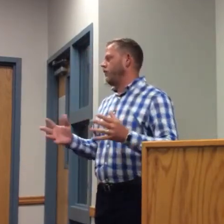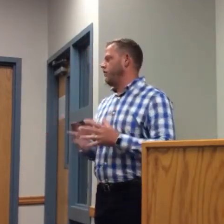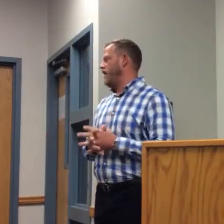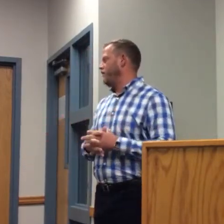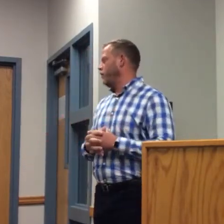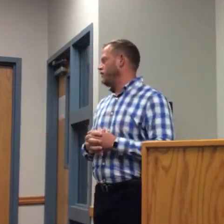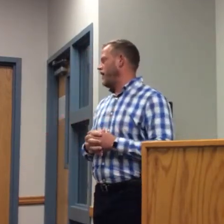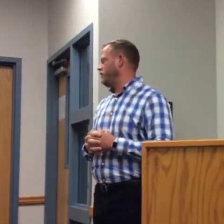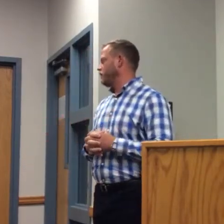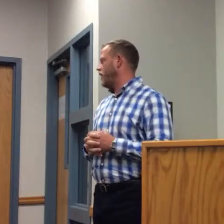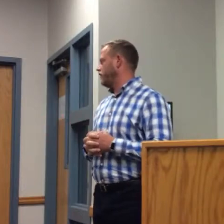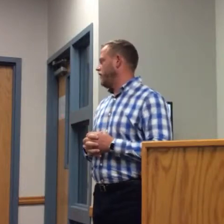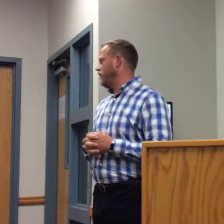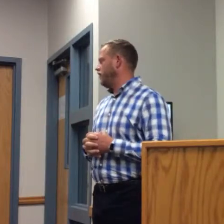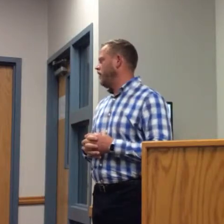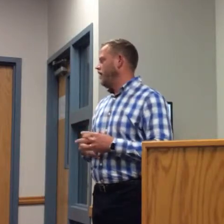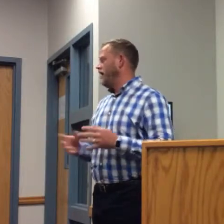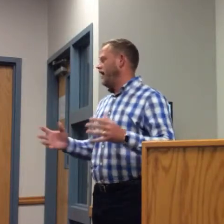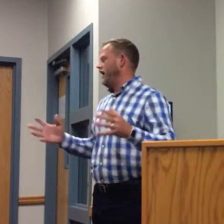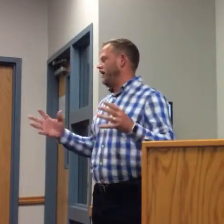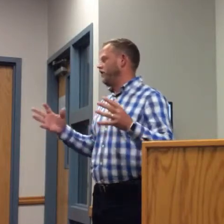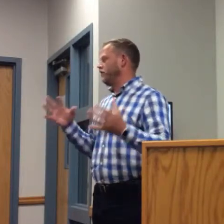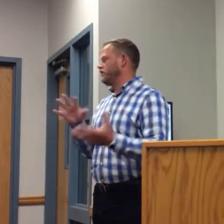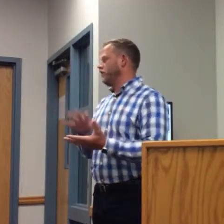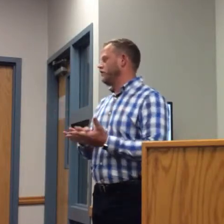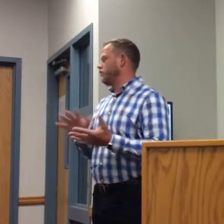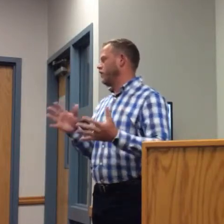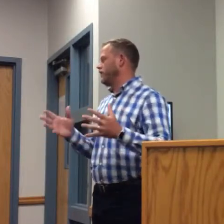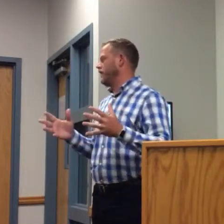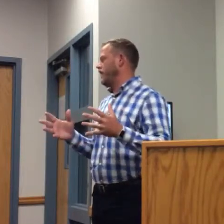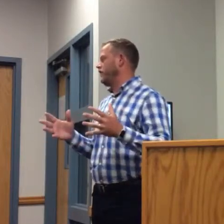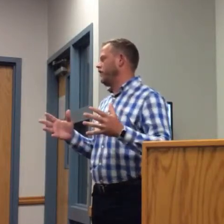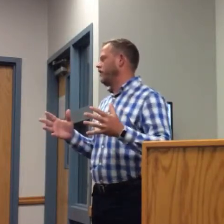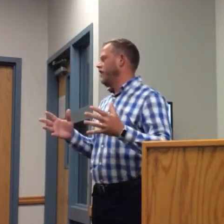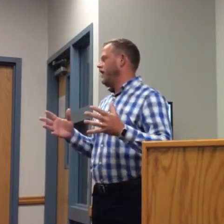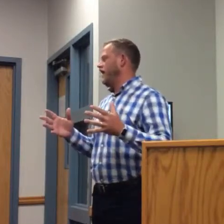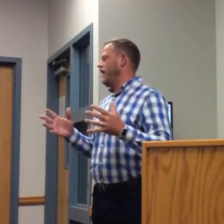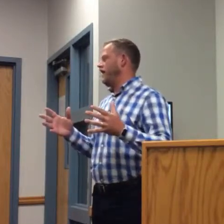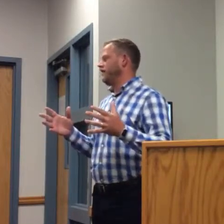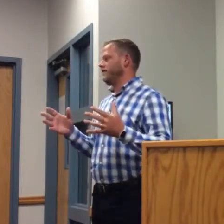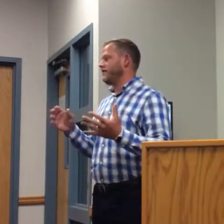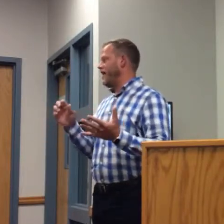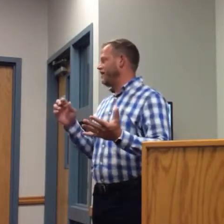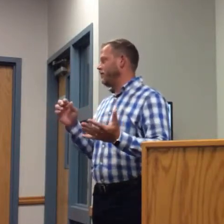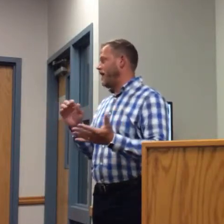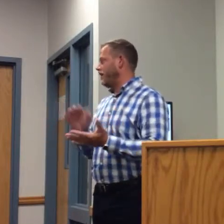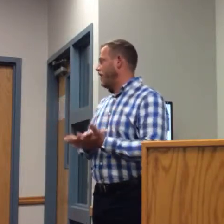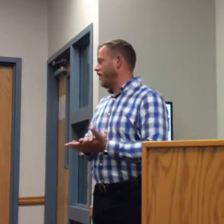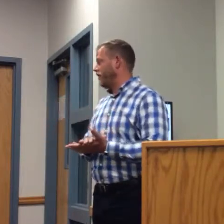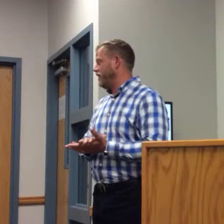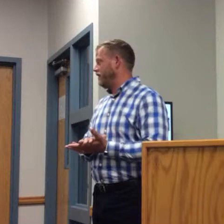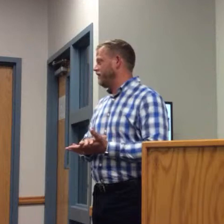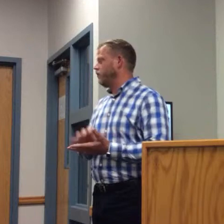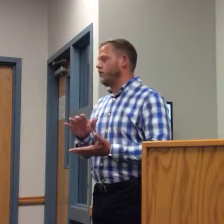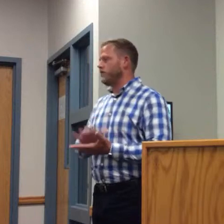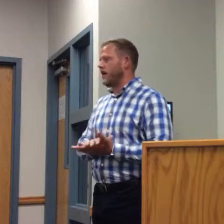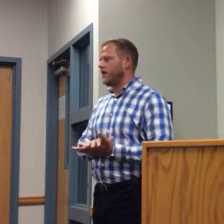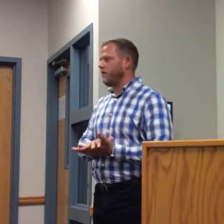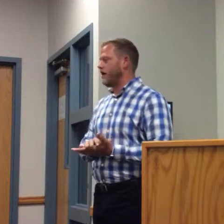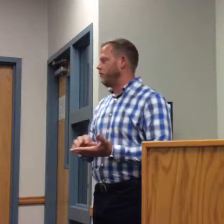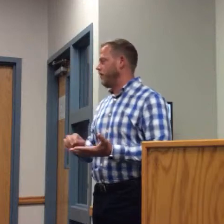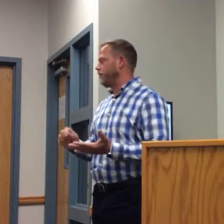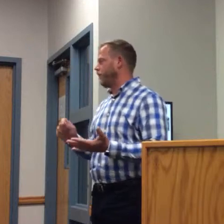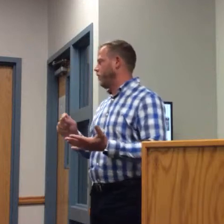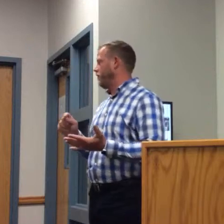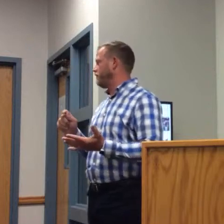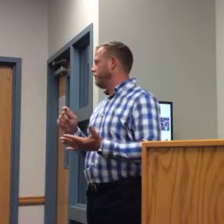and we met 4 times throughout the year, and those students worked together and talked about a lot of the things that we were